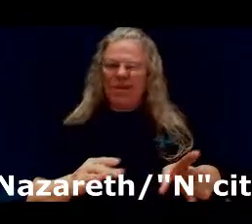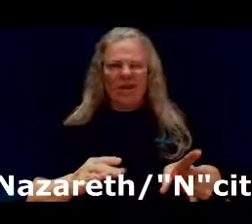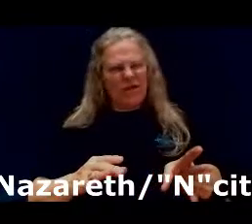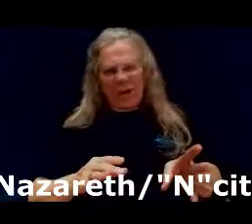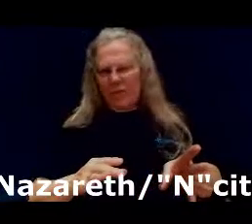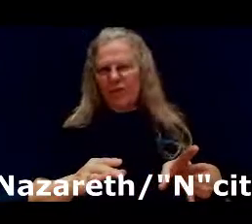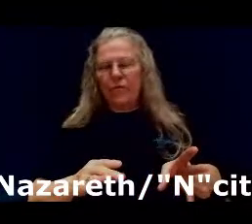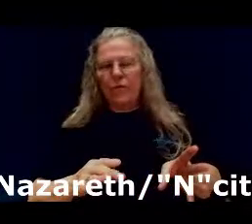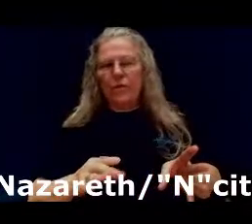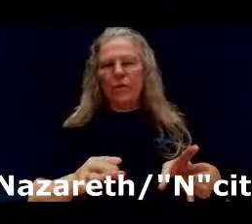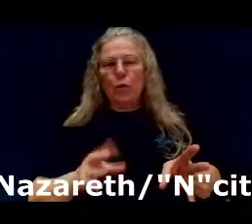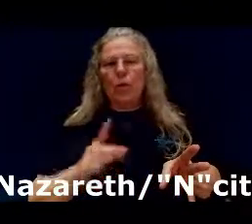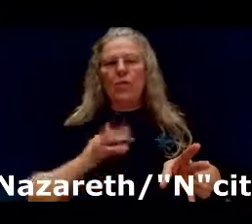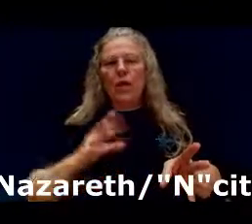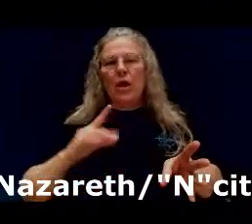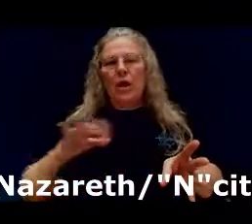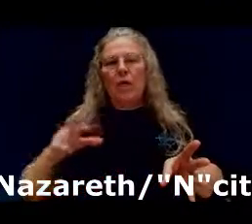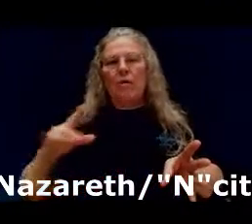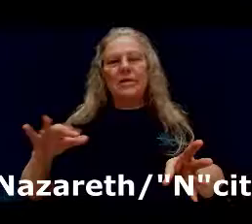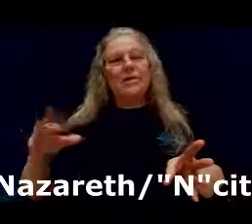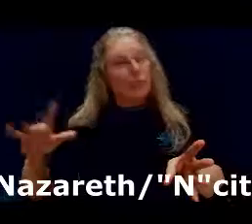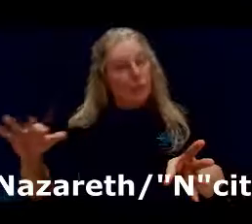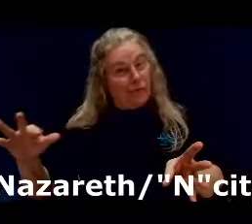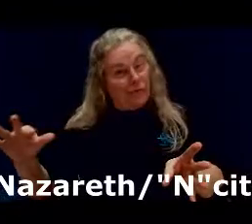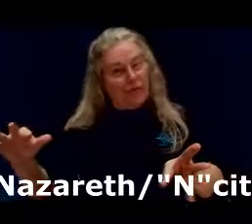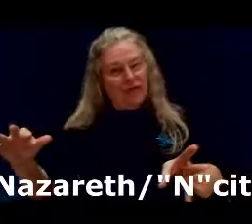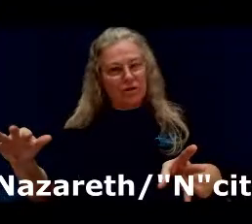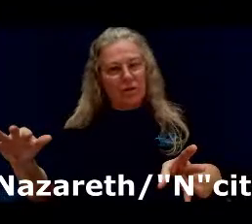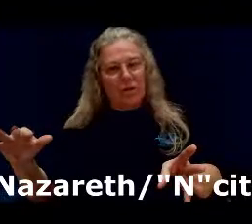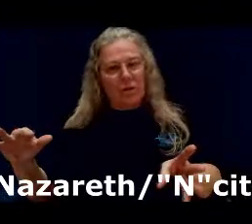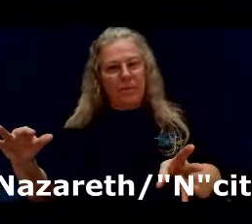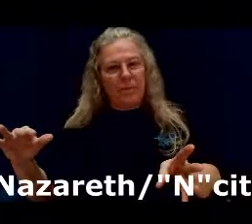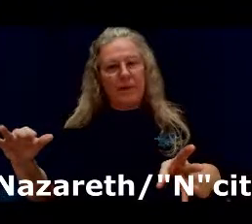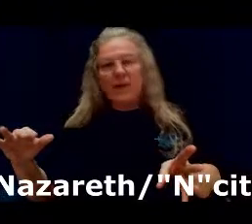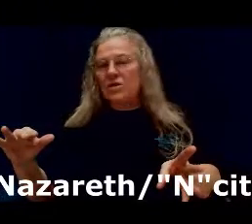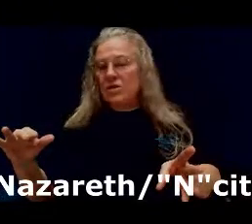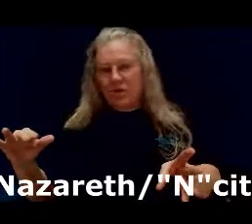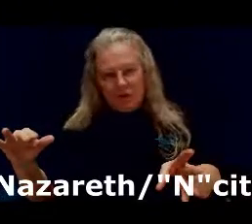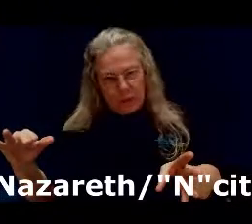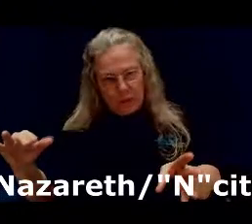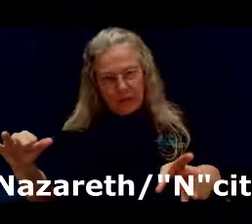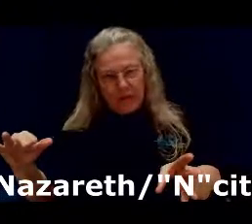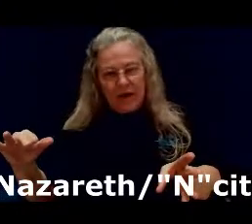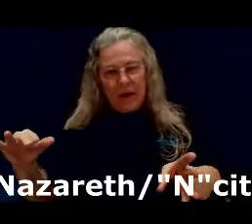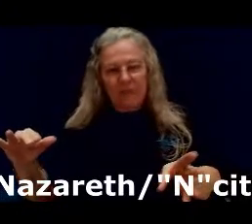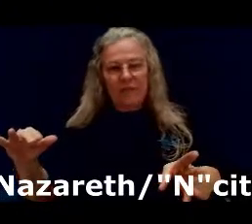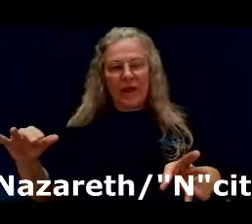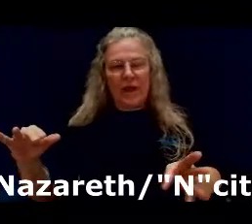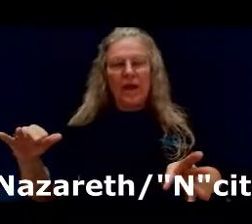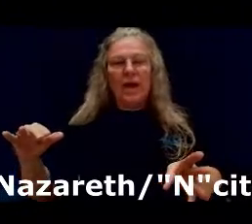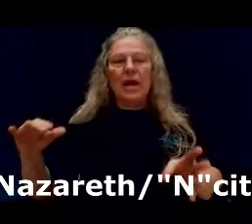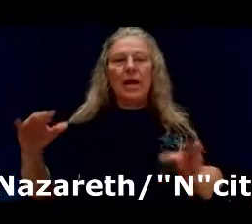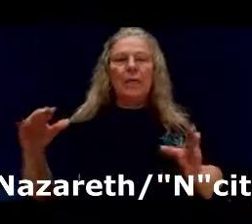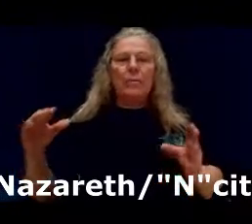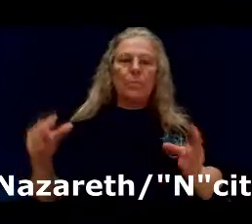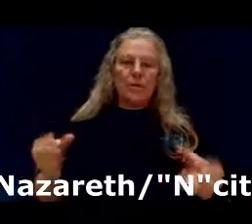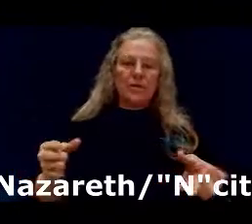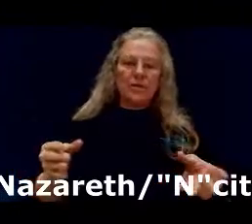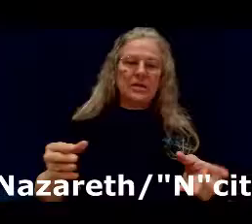are not real familiar with, this is a word for fingerspell. In songs, we don't have time for that. Most of the